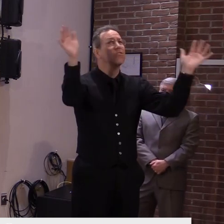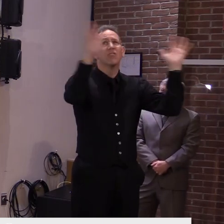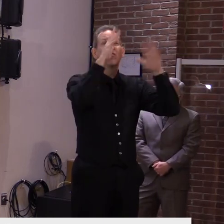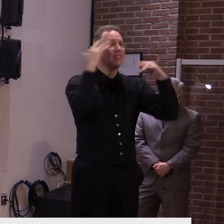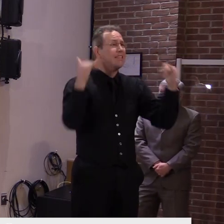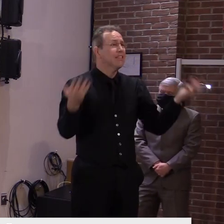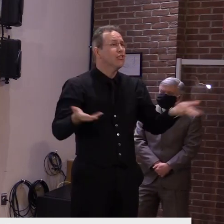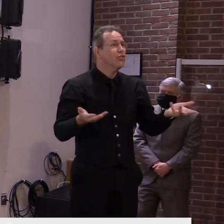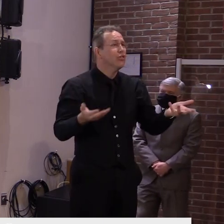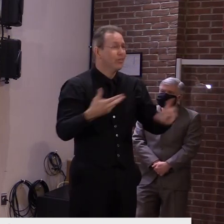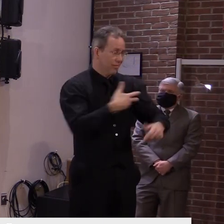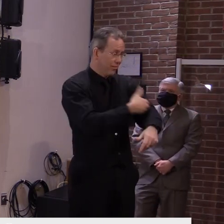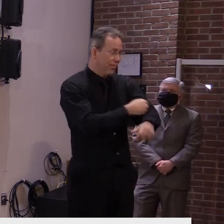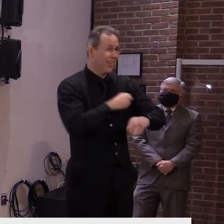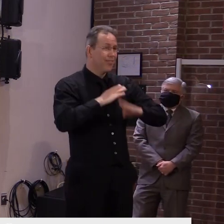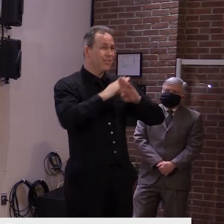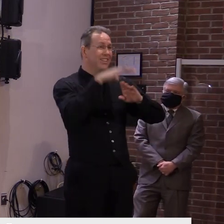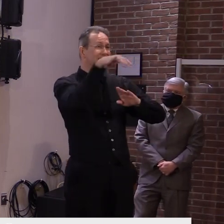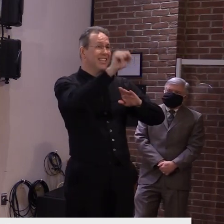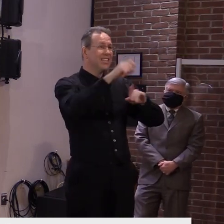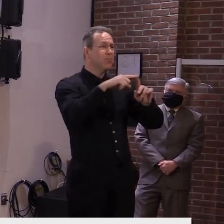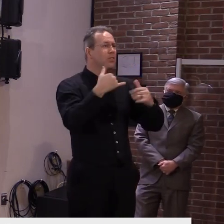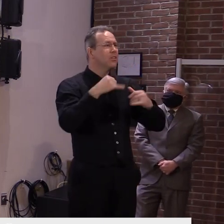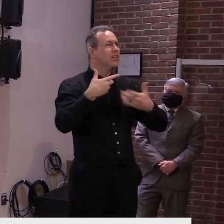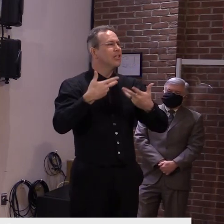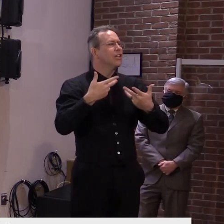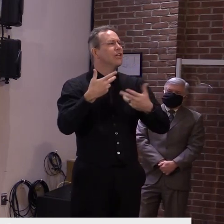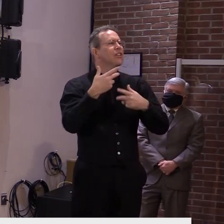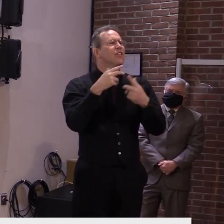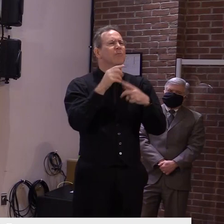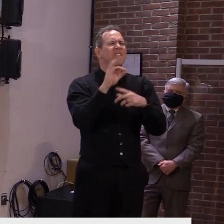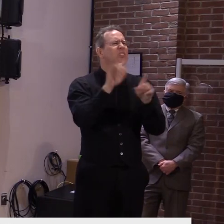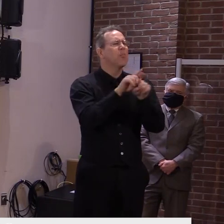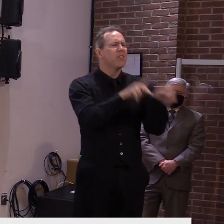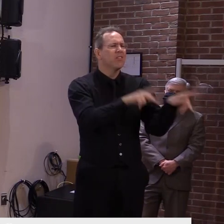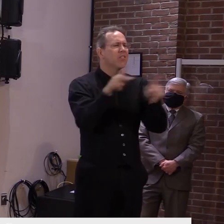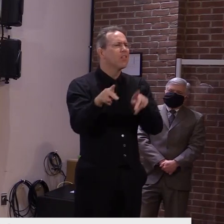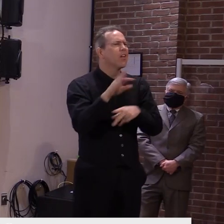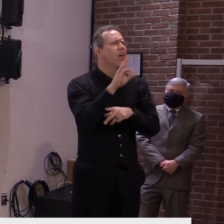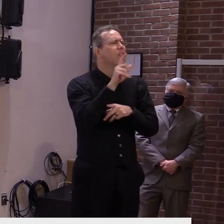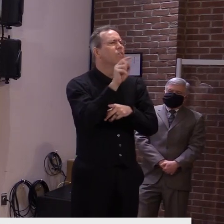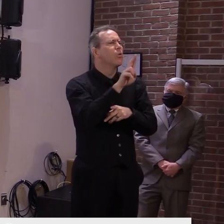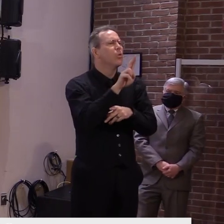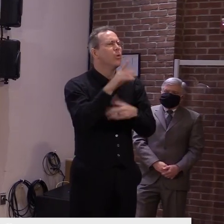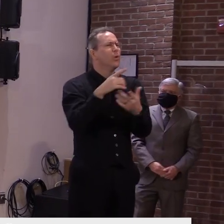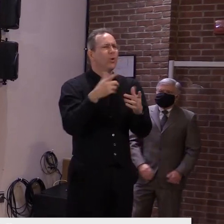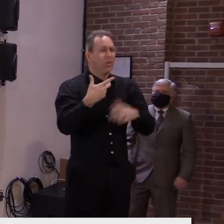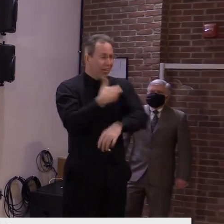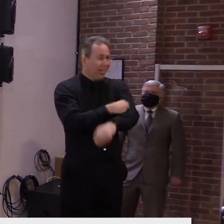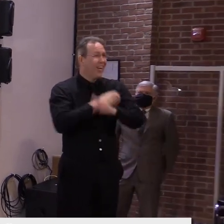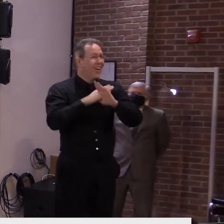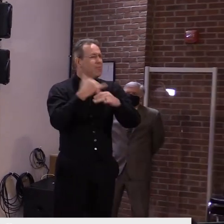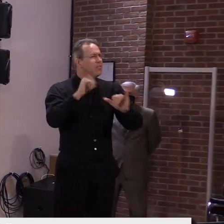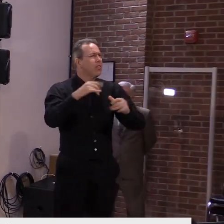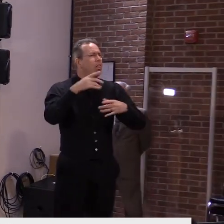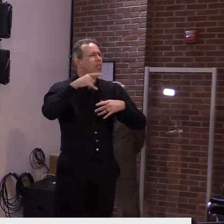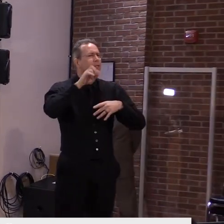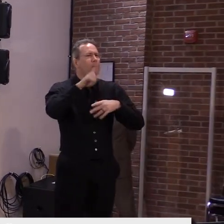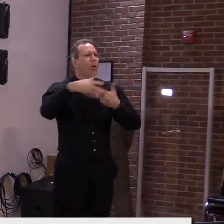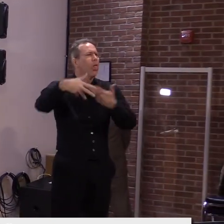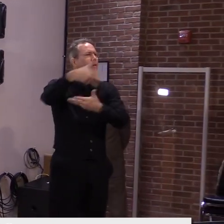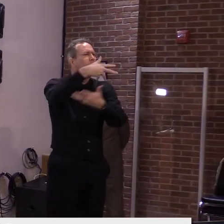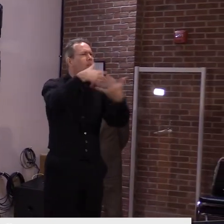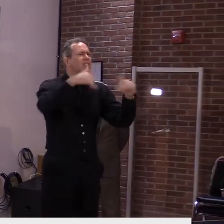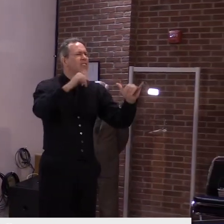season, there's always going to be cases of the flu. What the public health world thinks is that there are always going